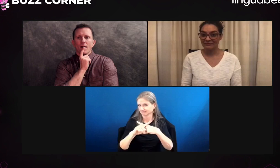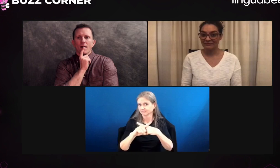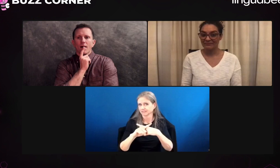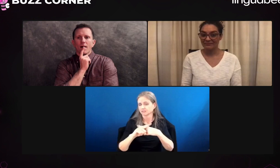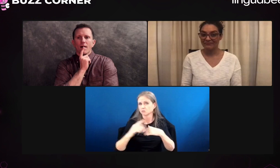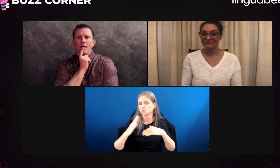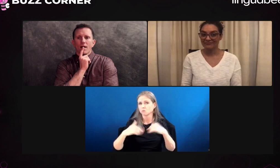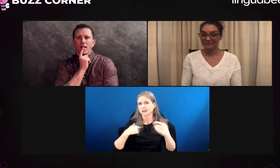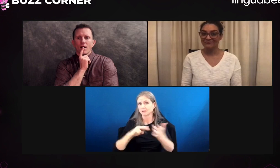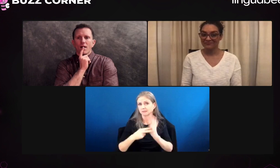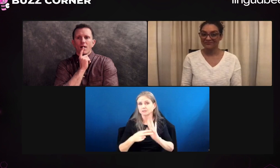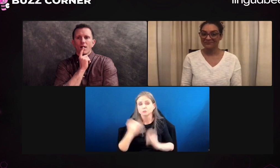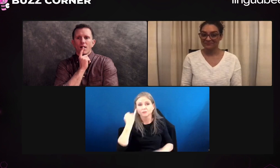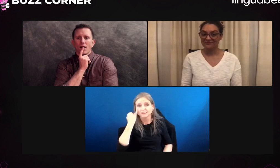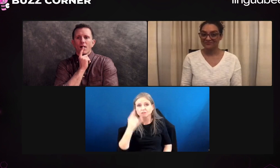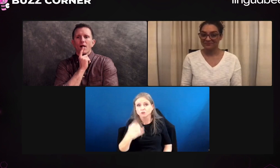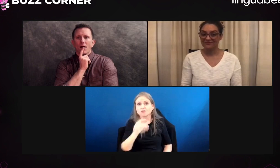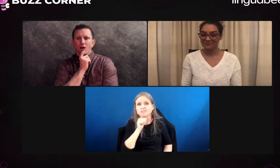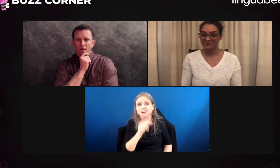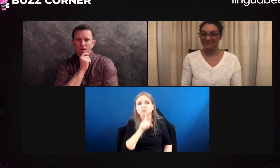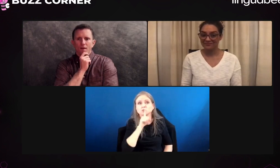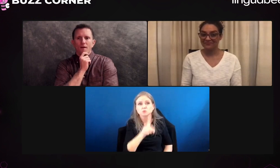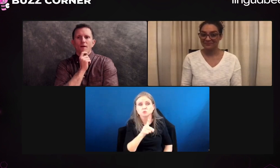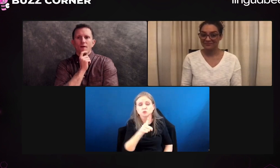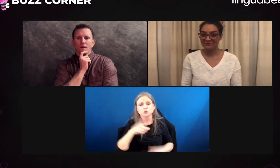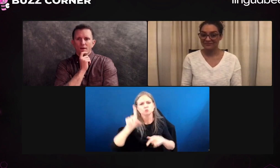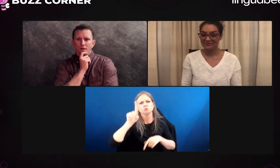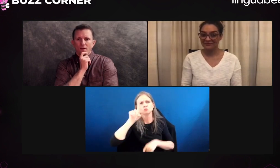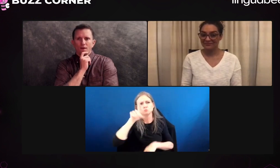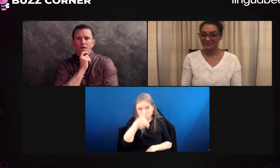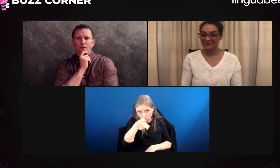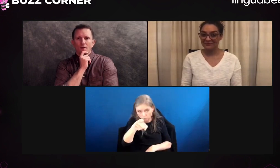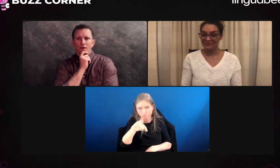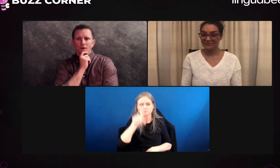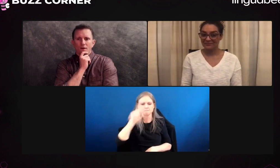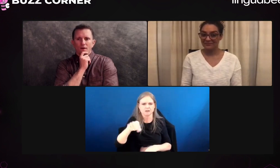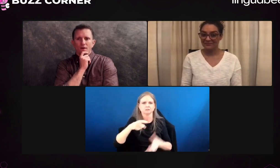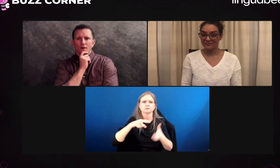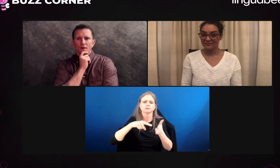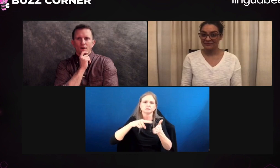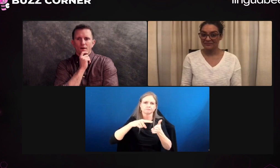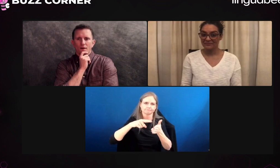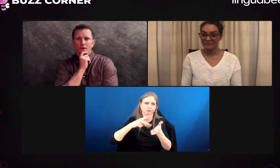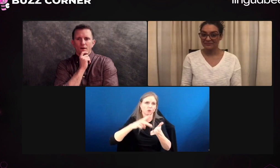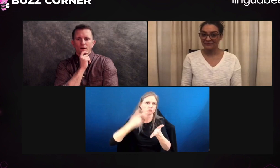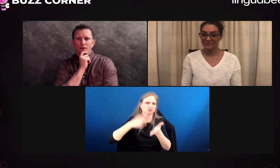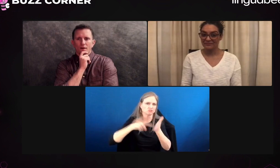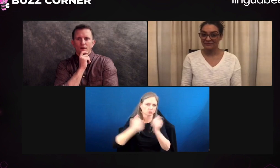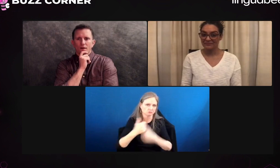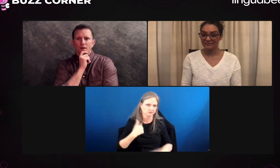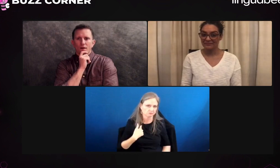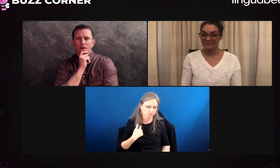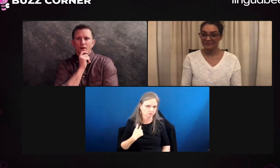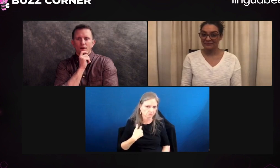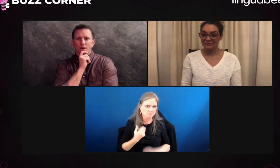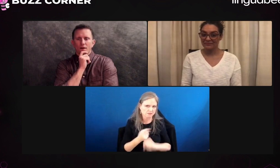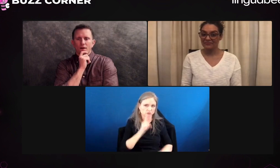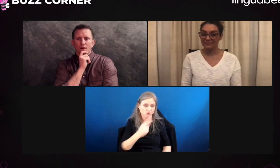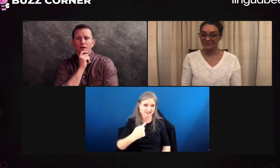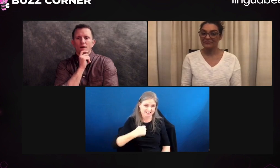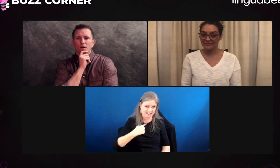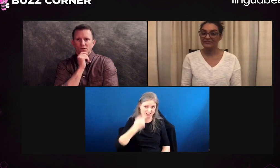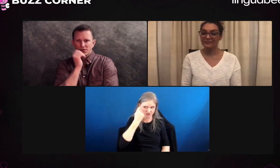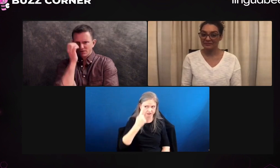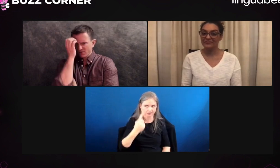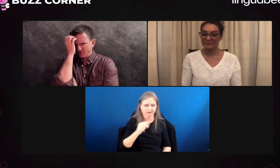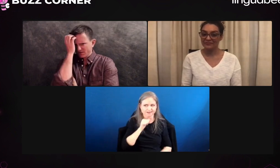that the interpreter representing me may not be accurate. And it is incumbent upon